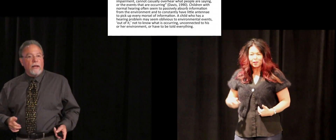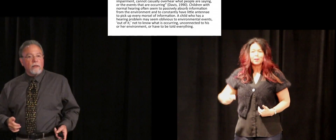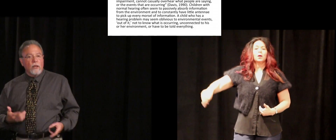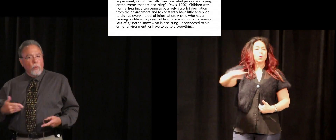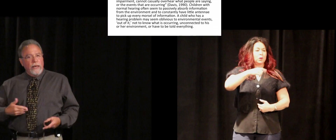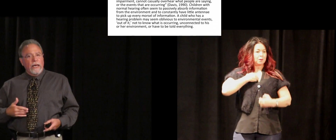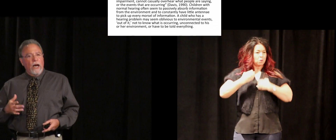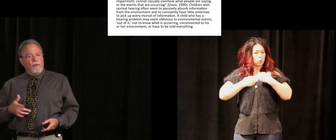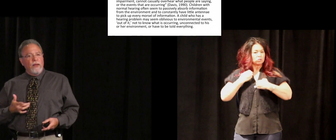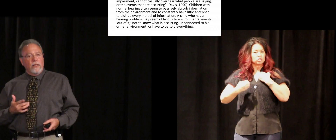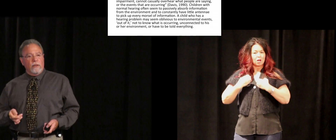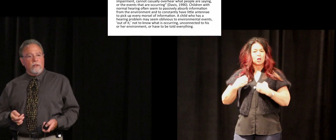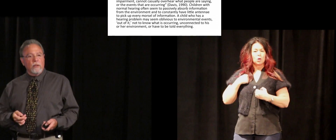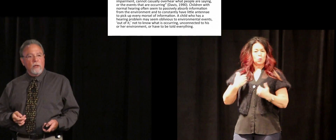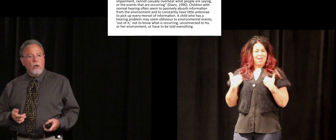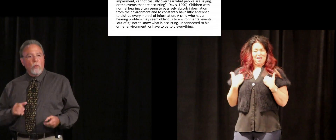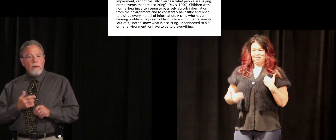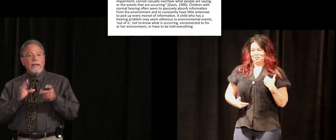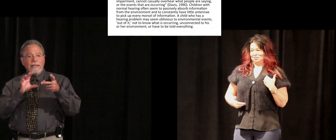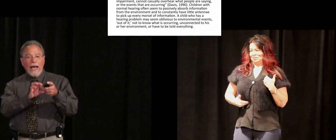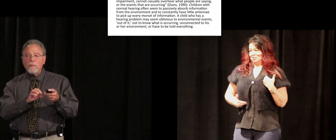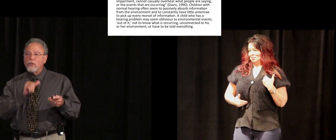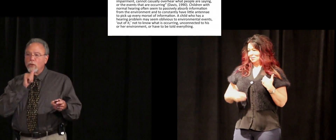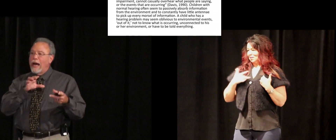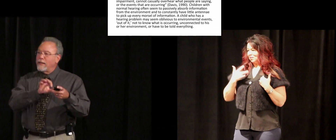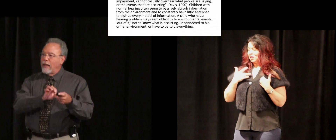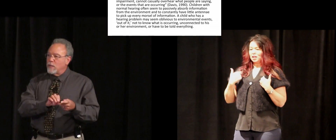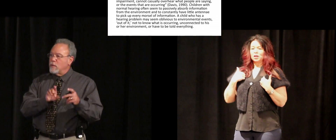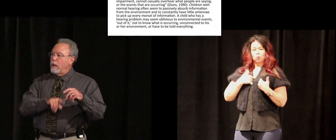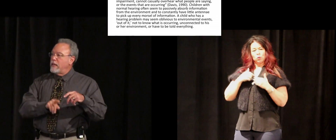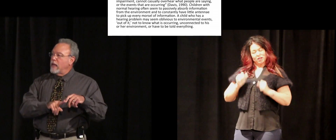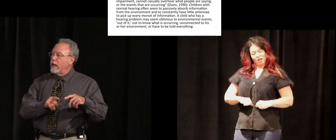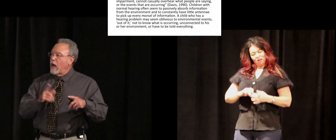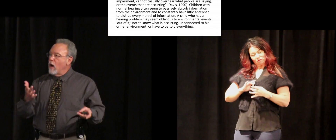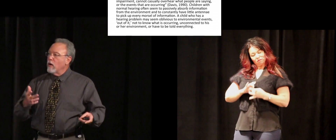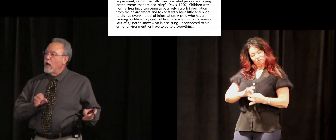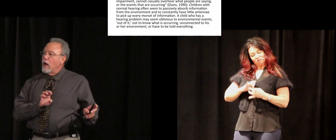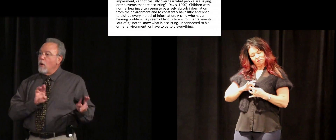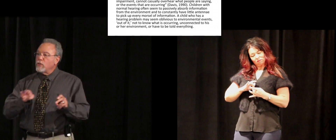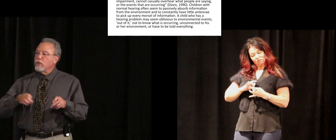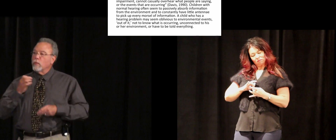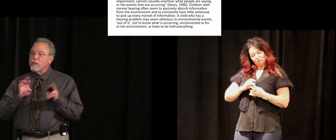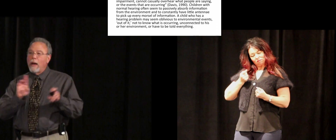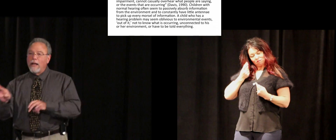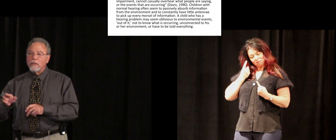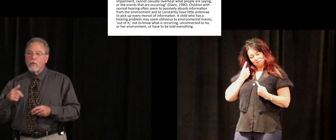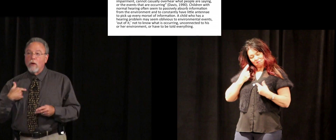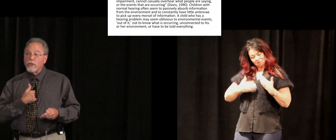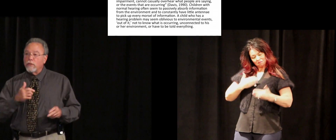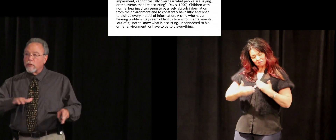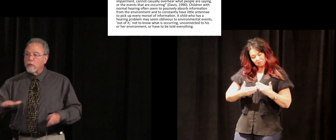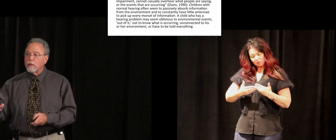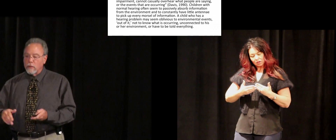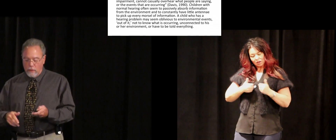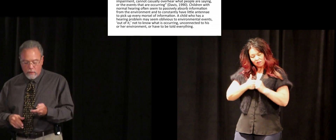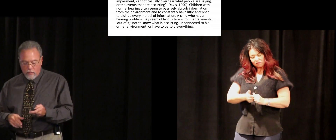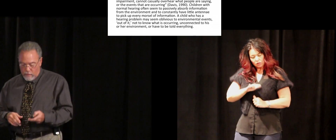thing. You can't do the wrong thing. And the good news is you can fix it.